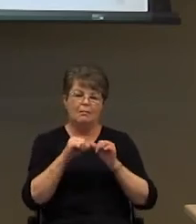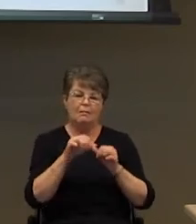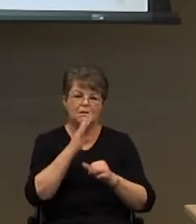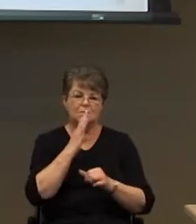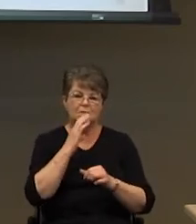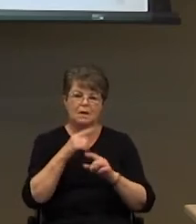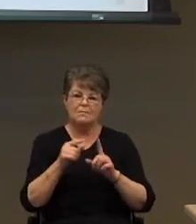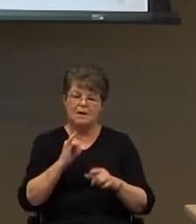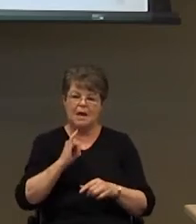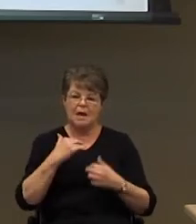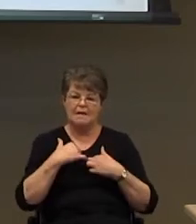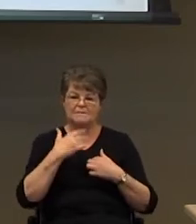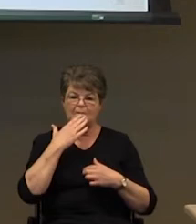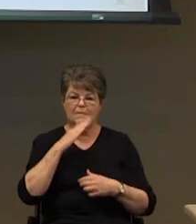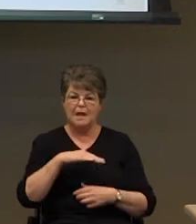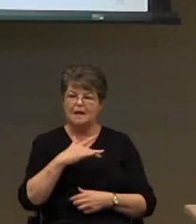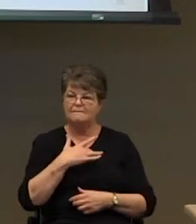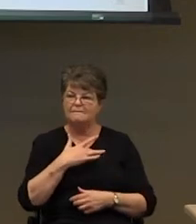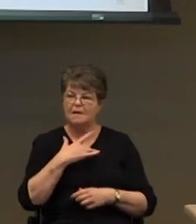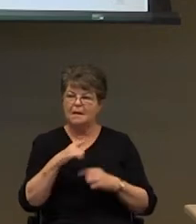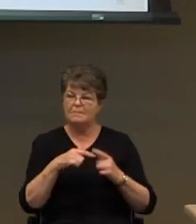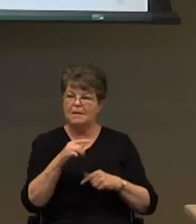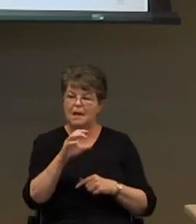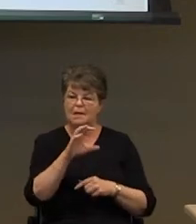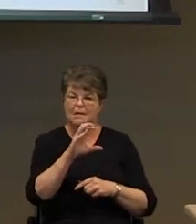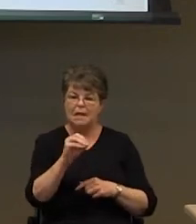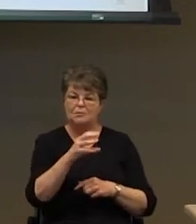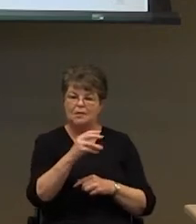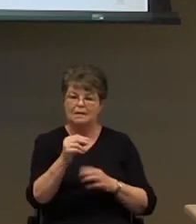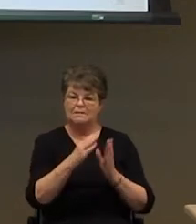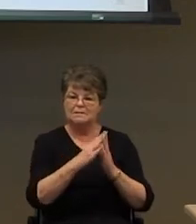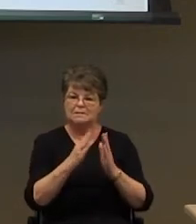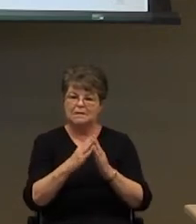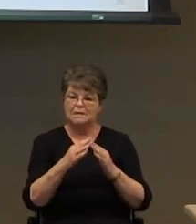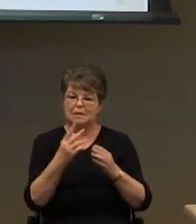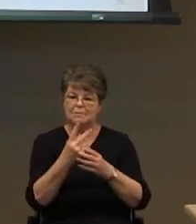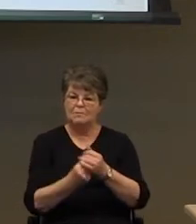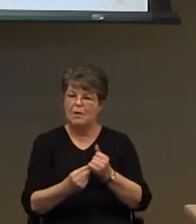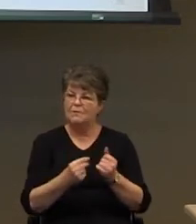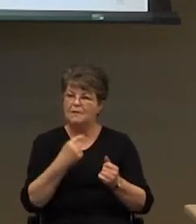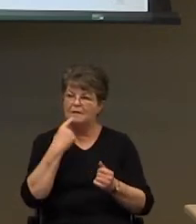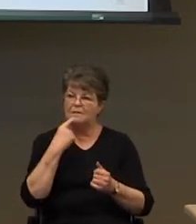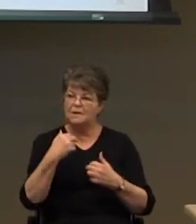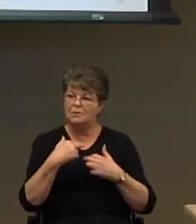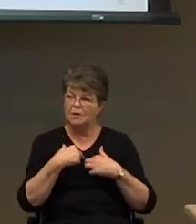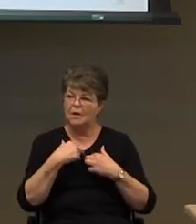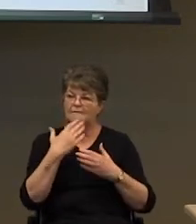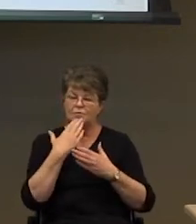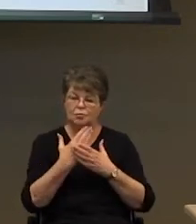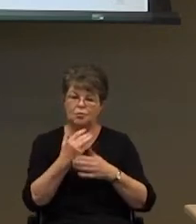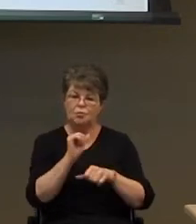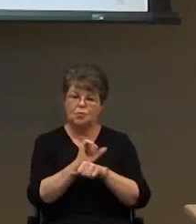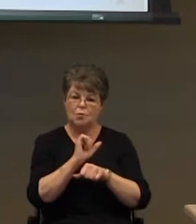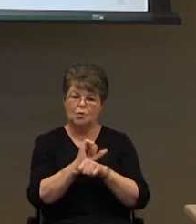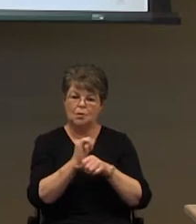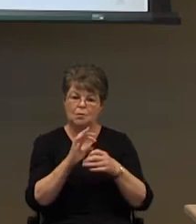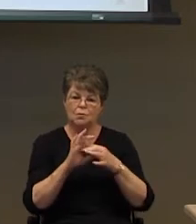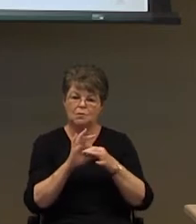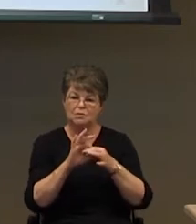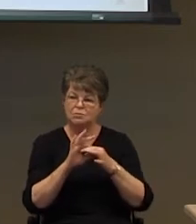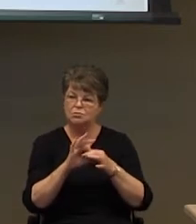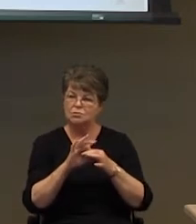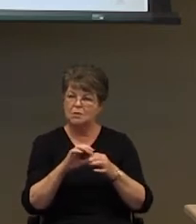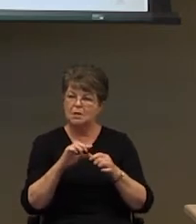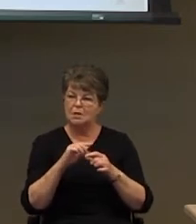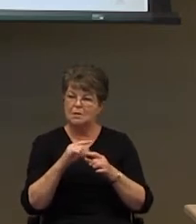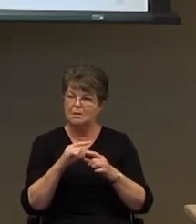I have a bad feeling about the county and the city both. And I think we've got a good working relationship, and I think we've been